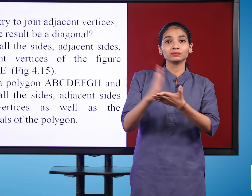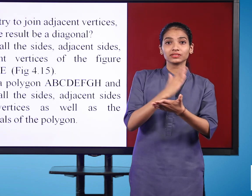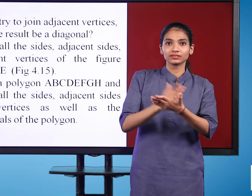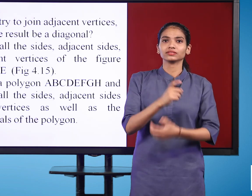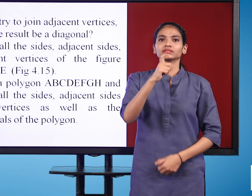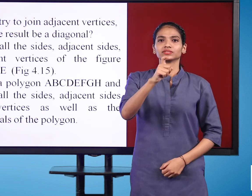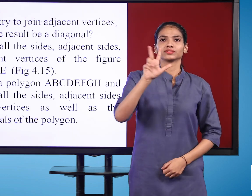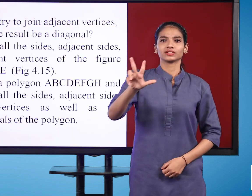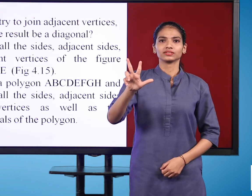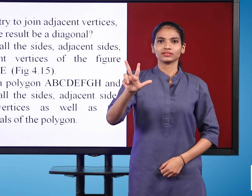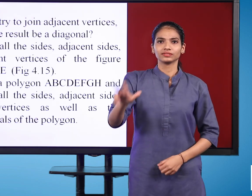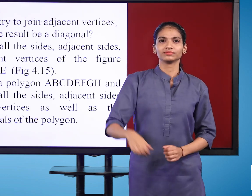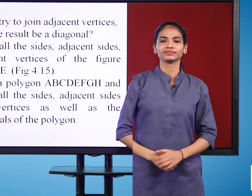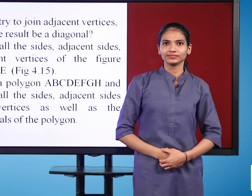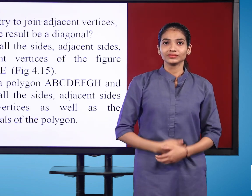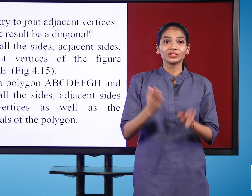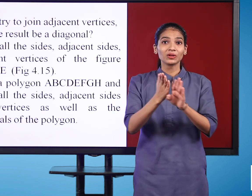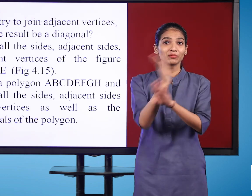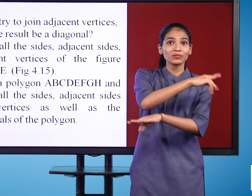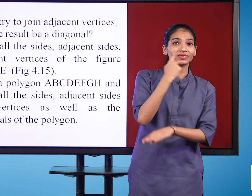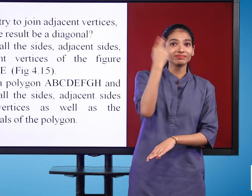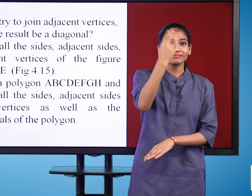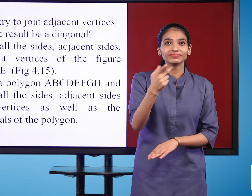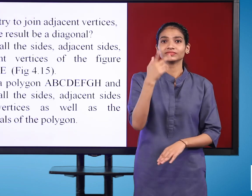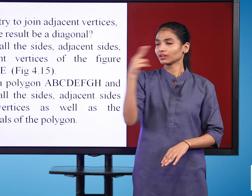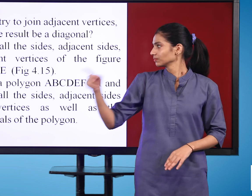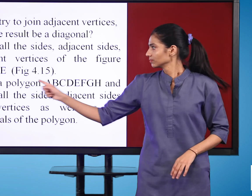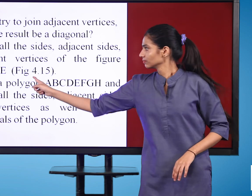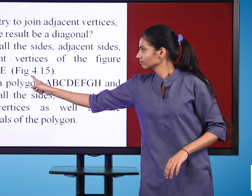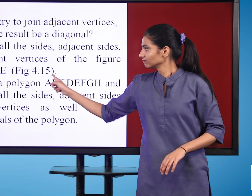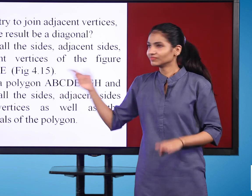Page 78. If you try to join adjacent vertices,